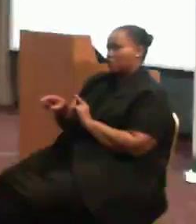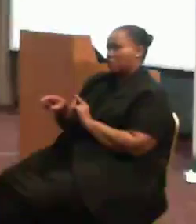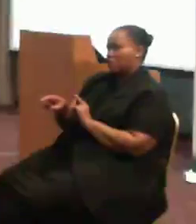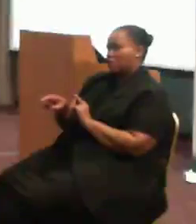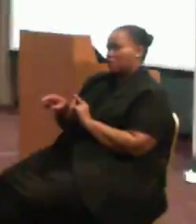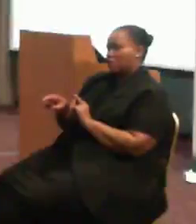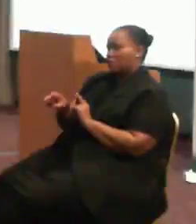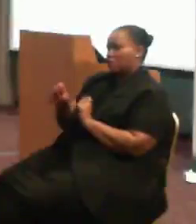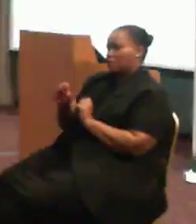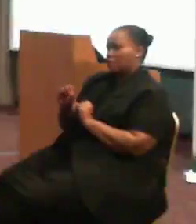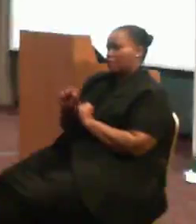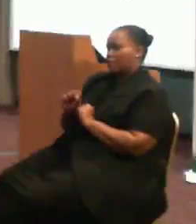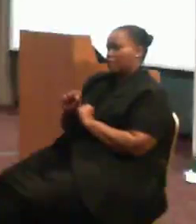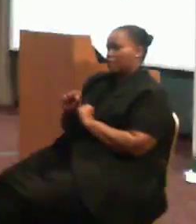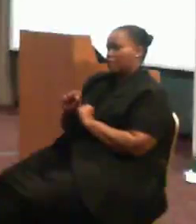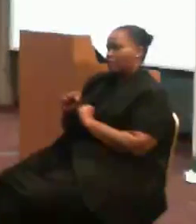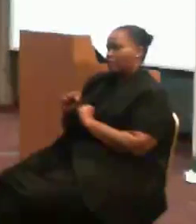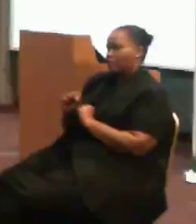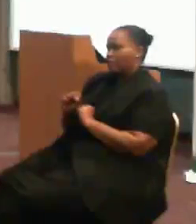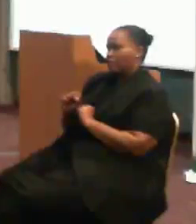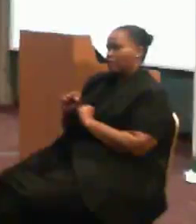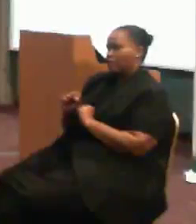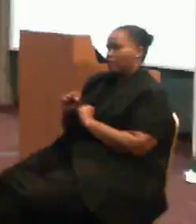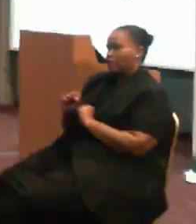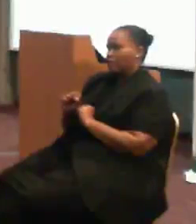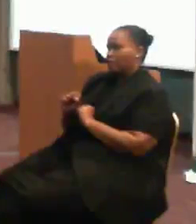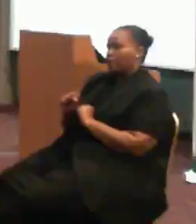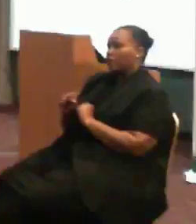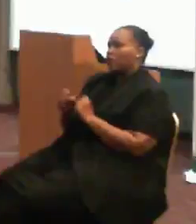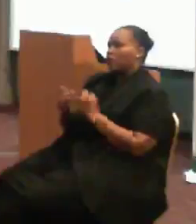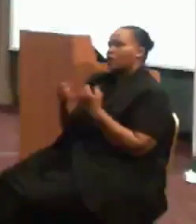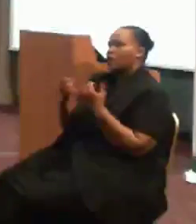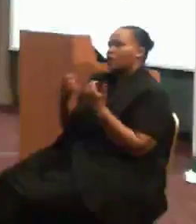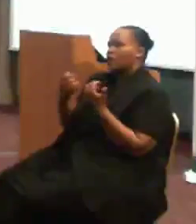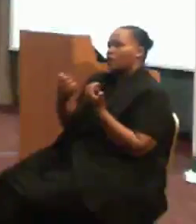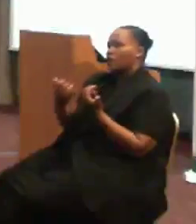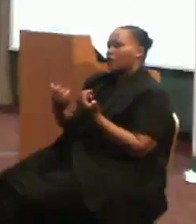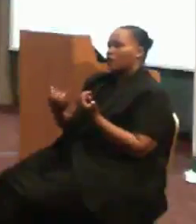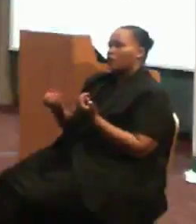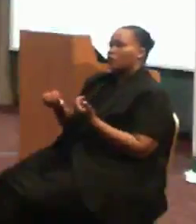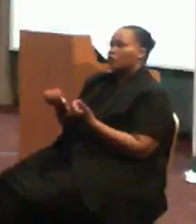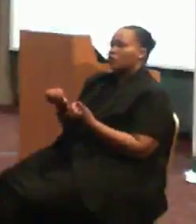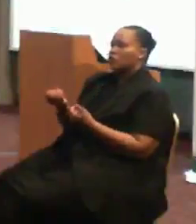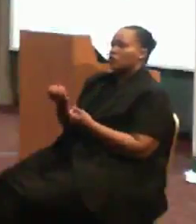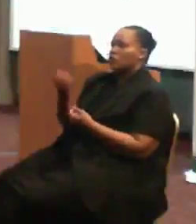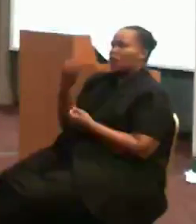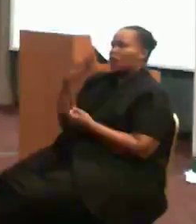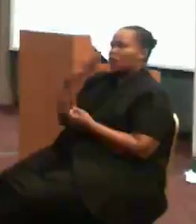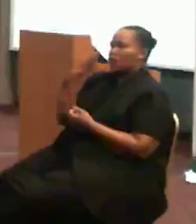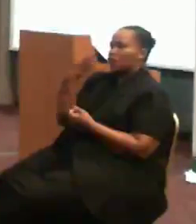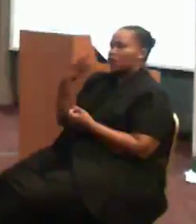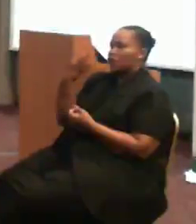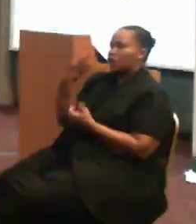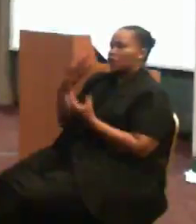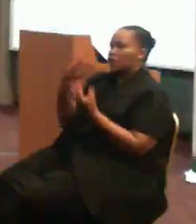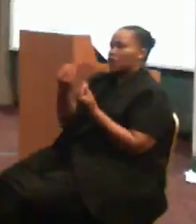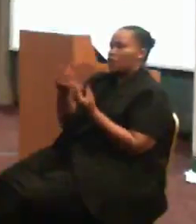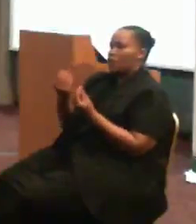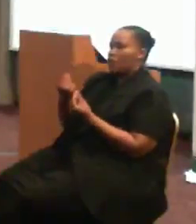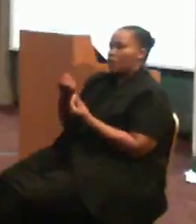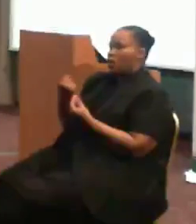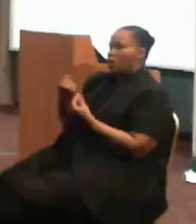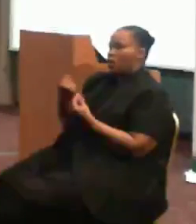here. But if you go to slide number 1, this is slide